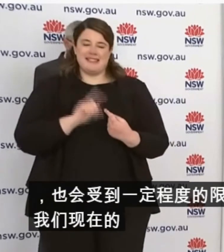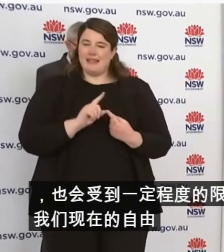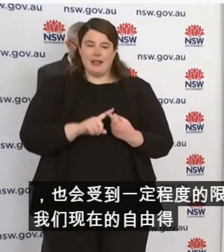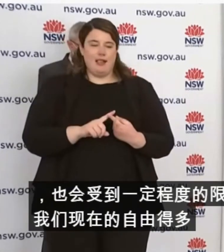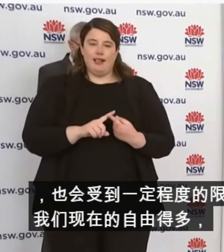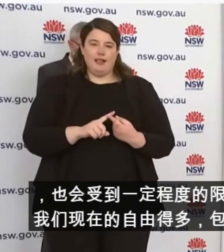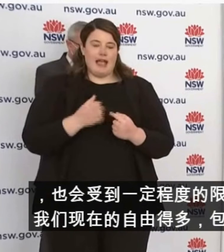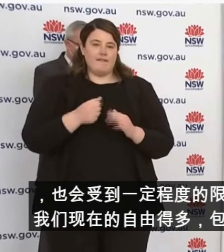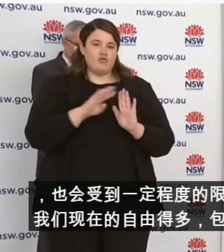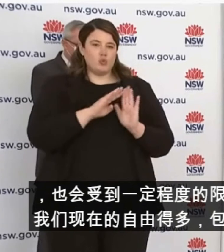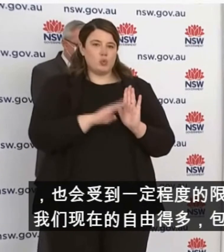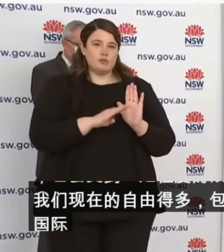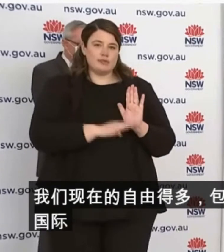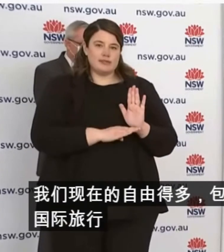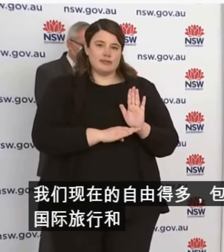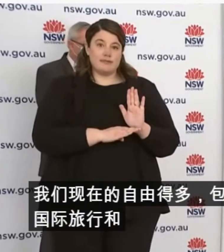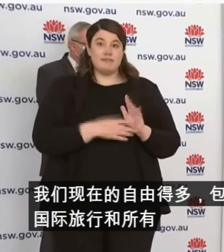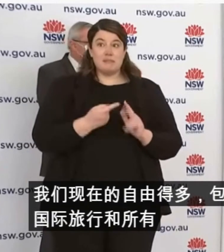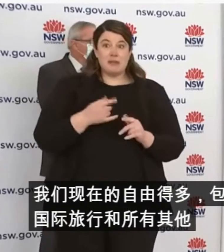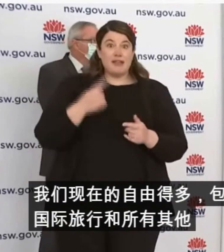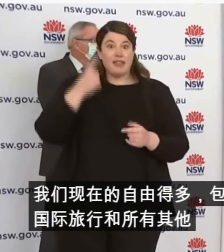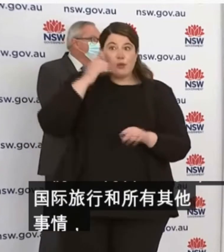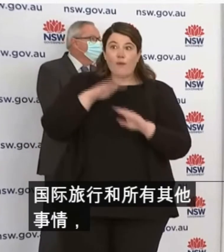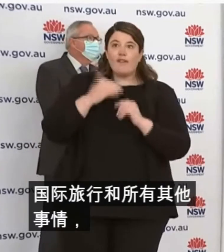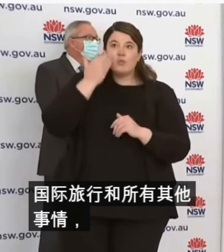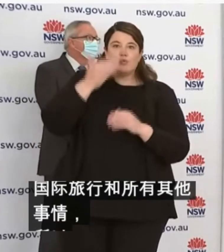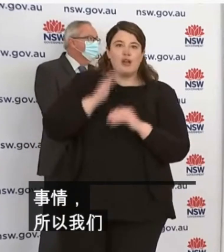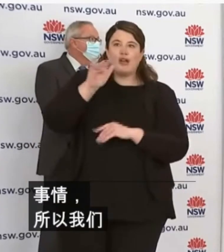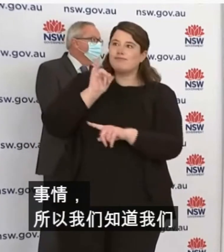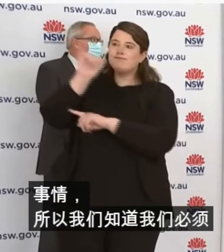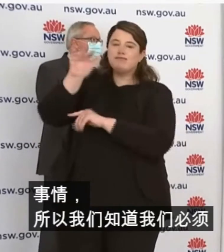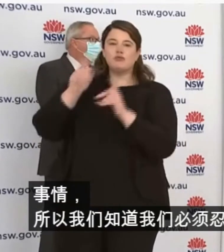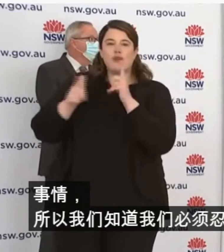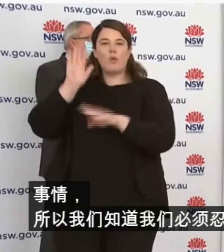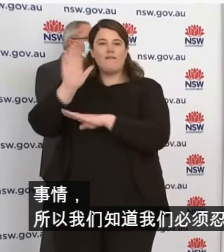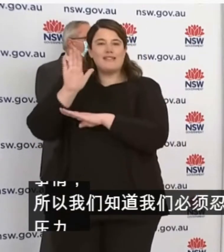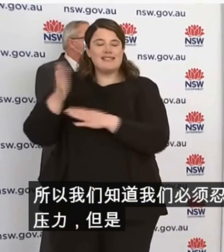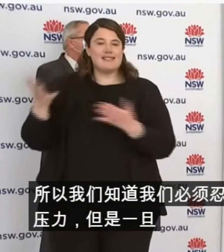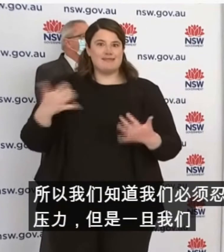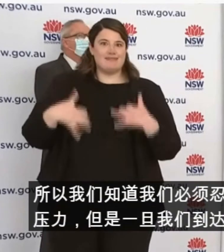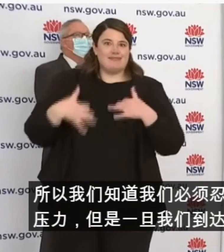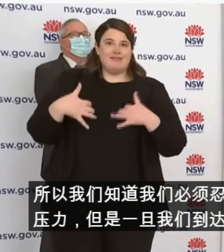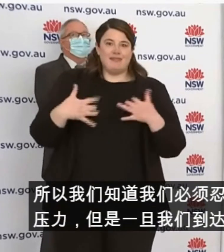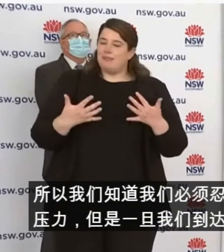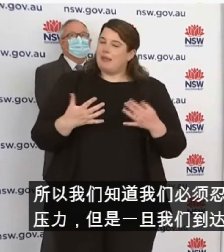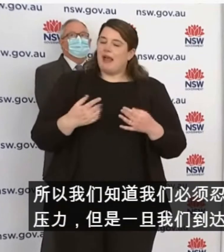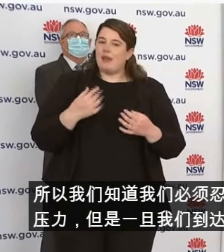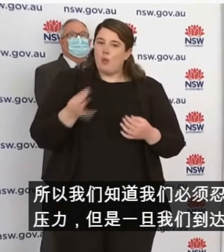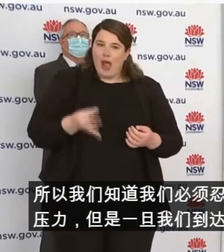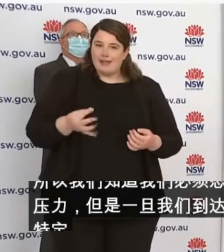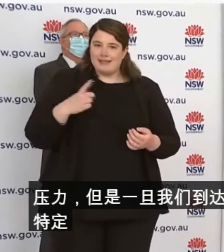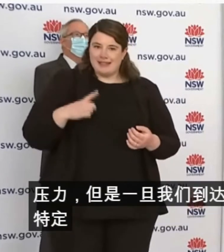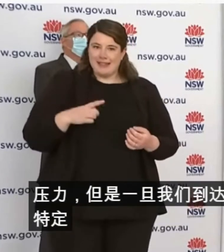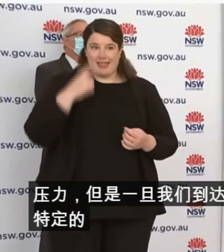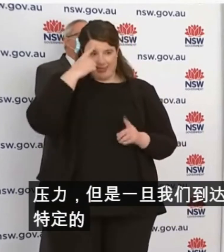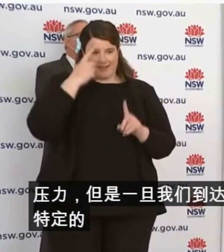we are now, including potentially international travel and all those other things. So we know we have to live with this strain, but we can live more freely